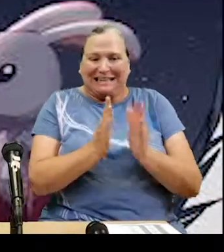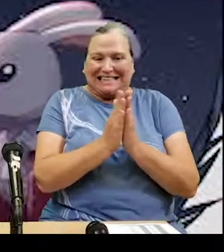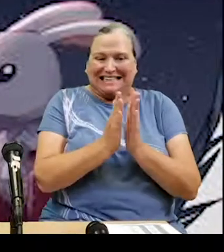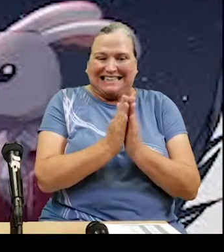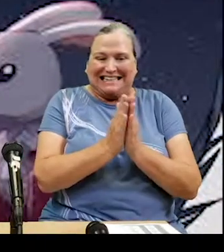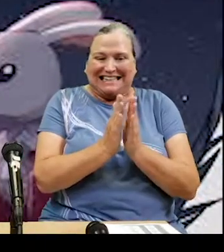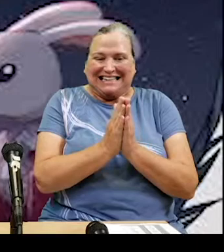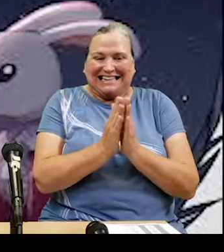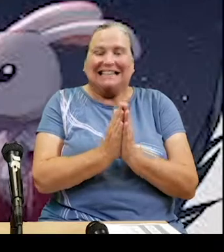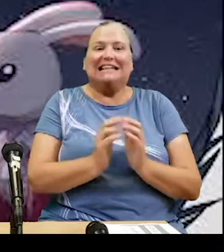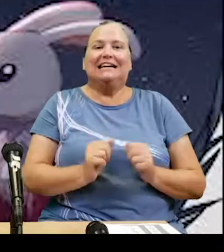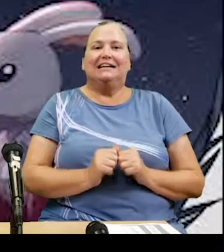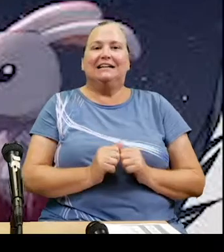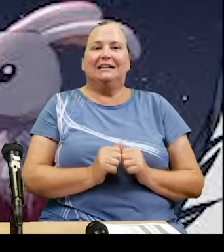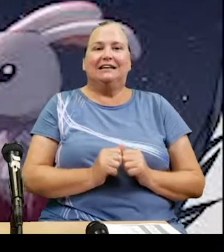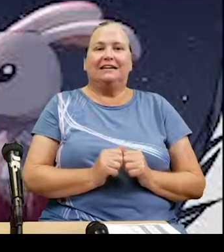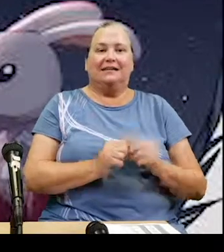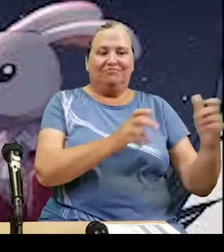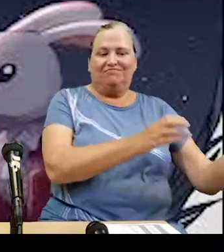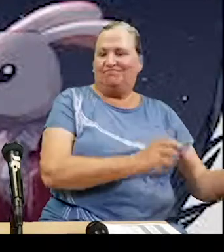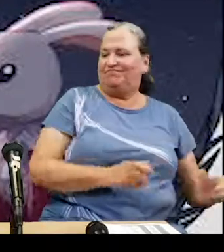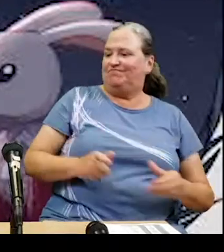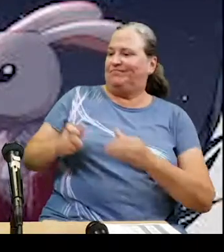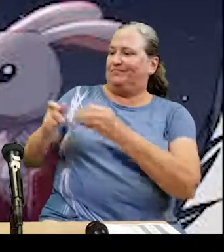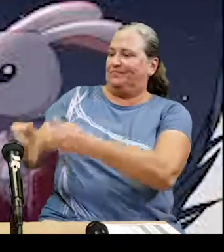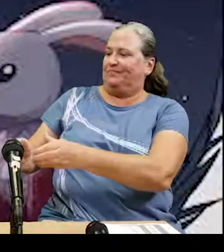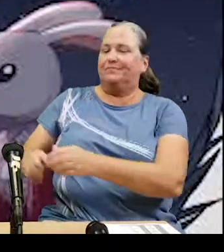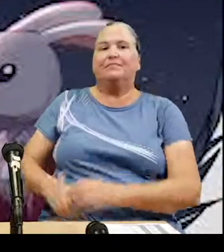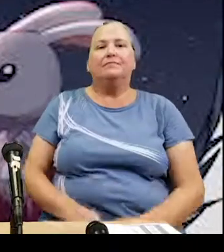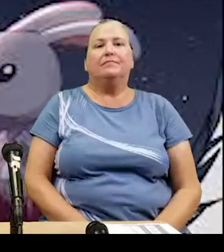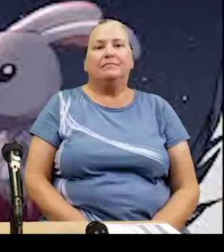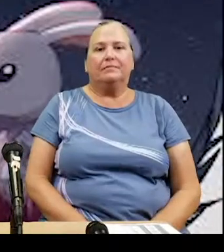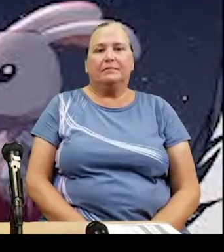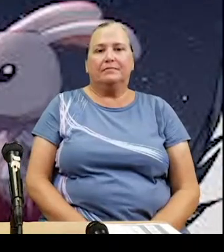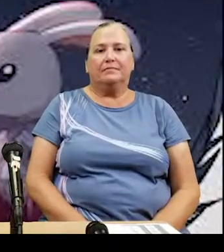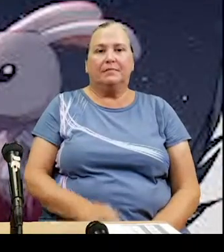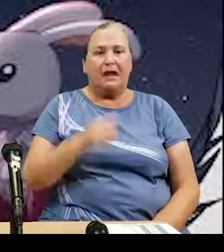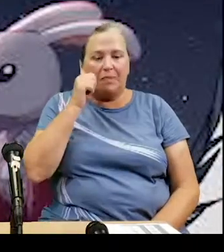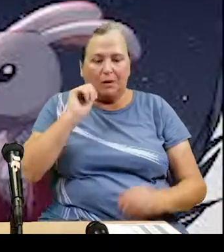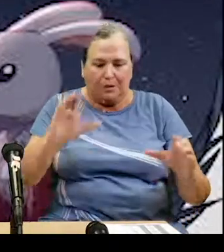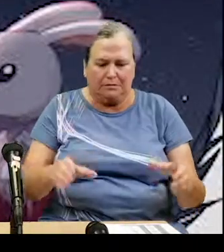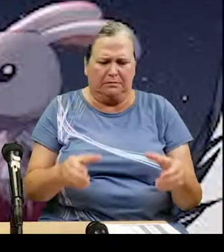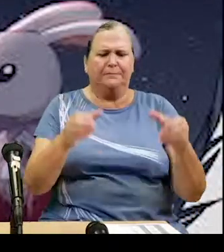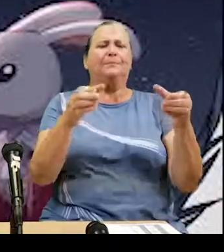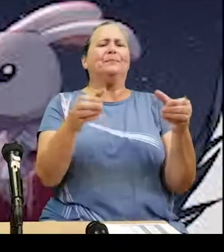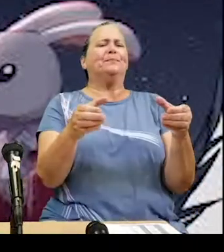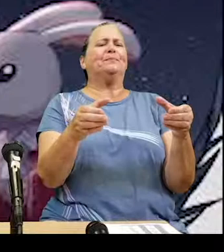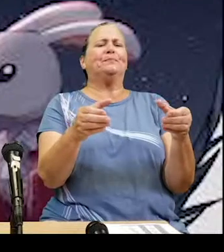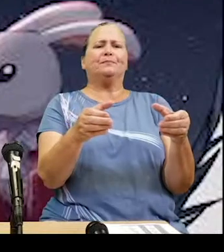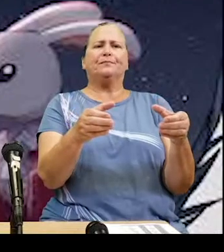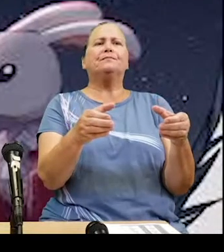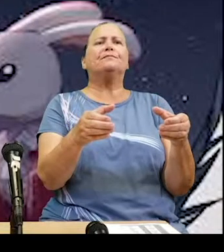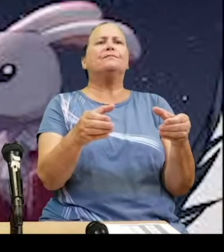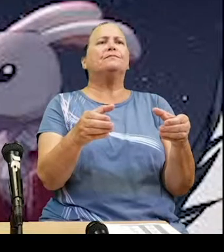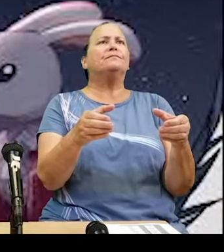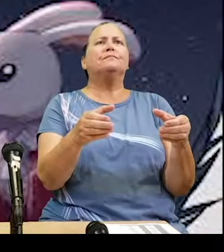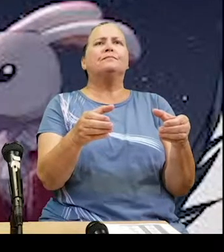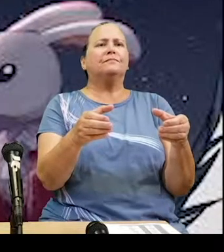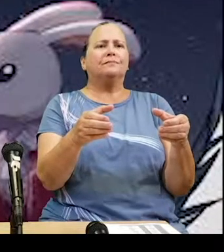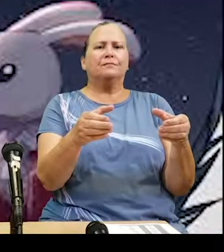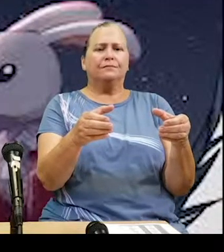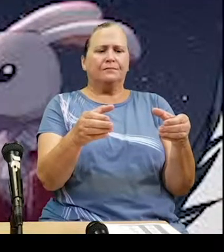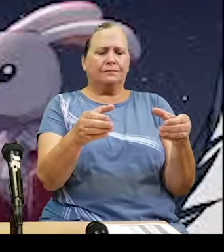together again, and Lawrence passed Edward to her. Nellie held the rabbit out in front of her and looked him over from tip to